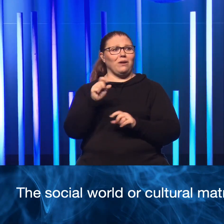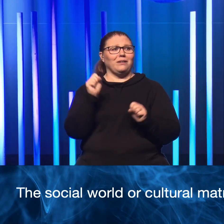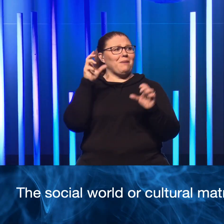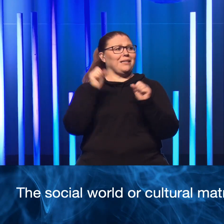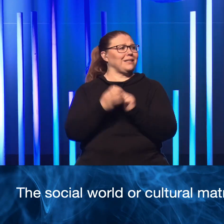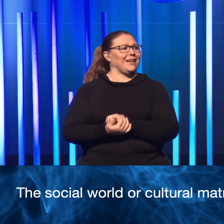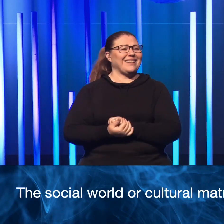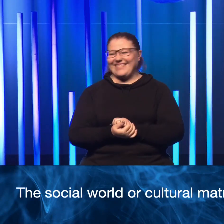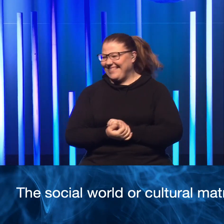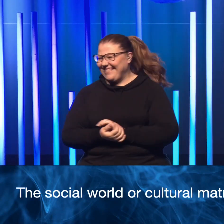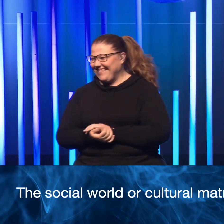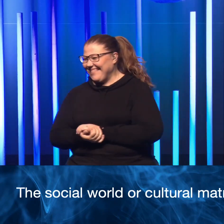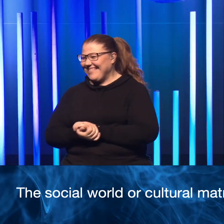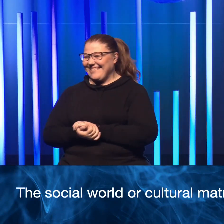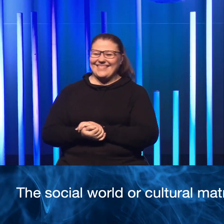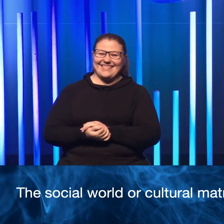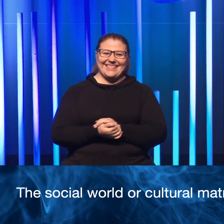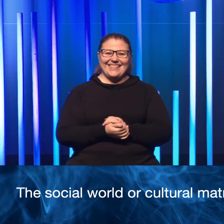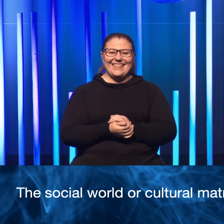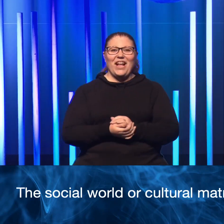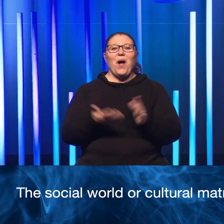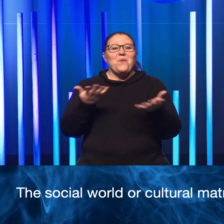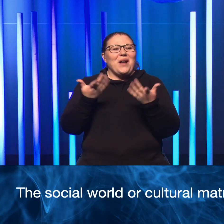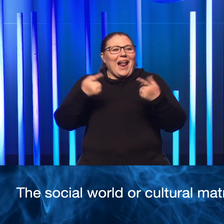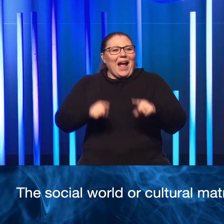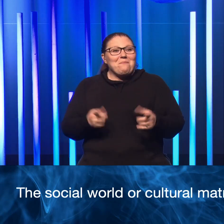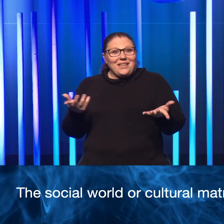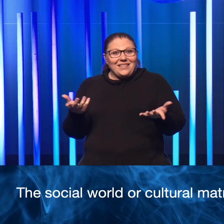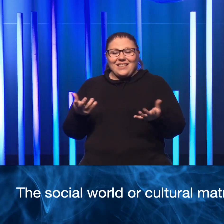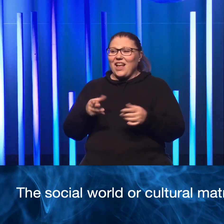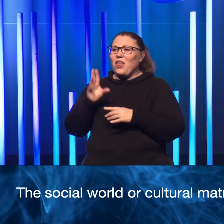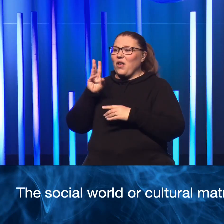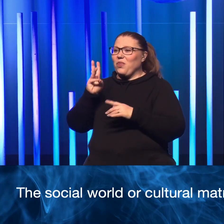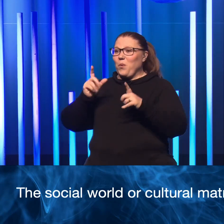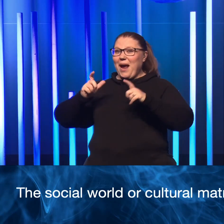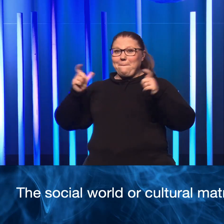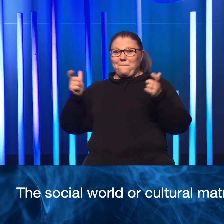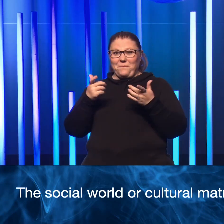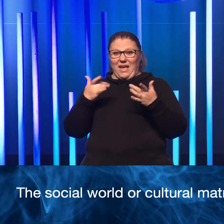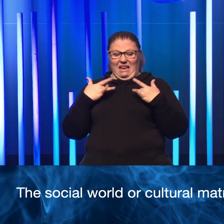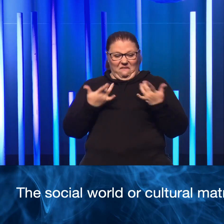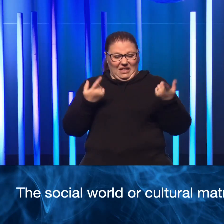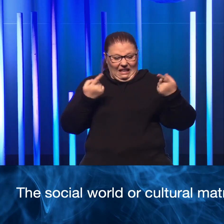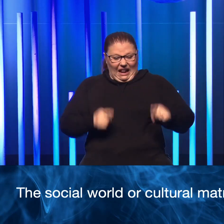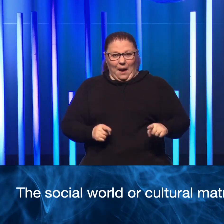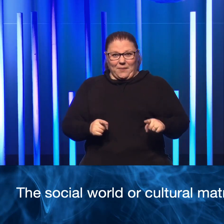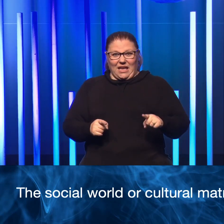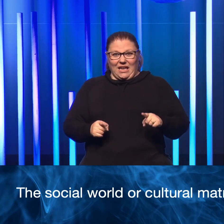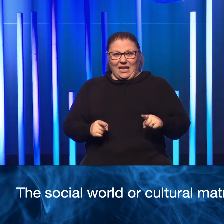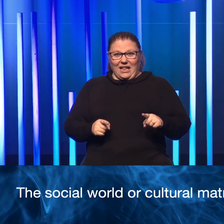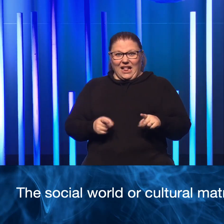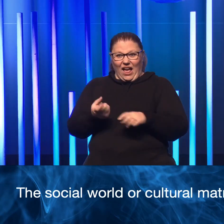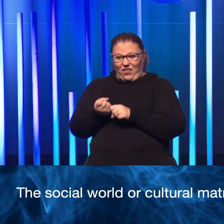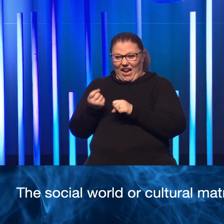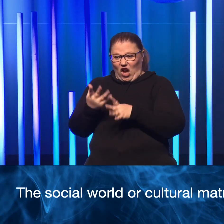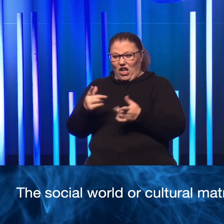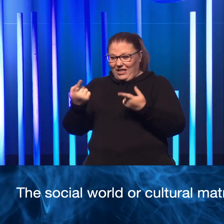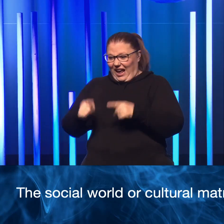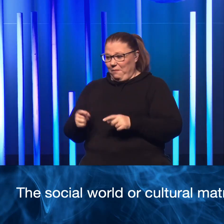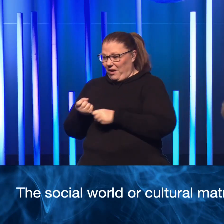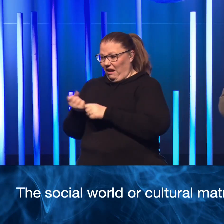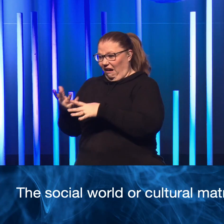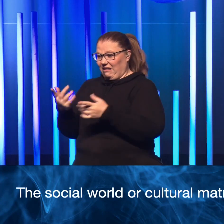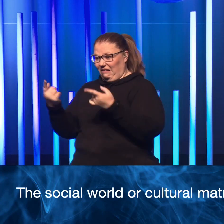listen. Now here's the scoop. What had happened, there were 3 big dominoes that had fallen, like they had hit one another in perfect timing and